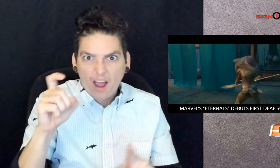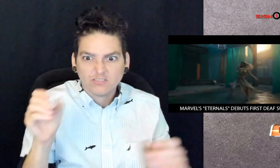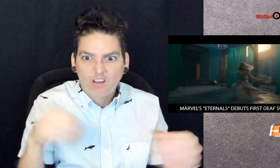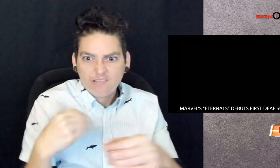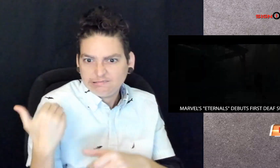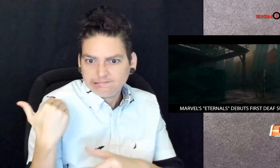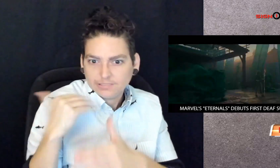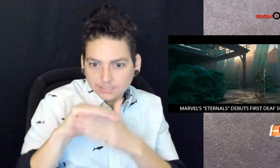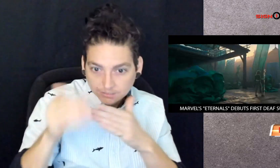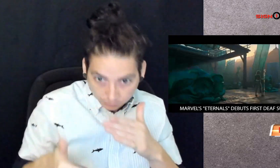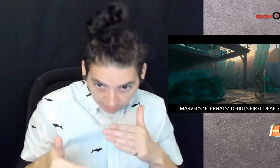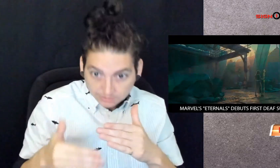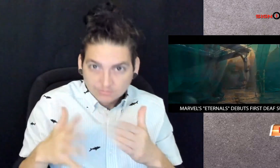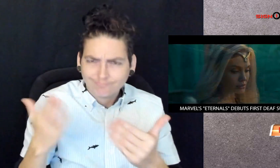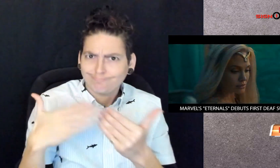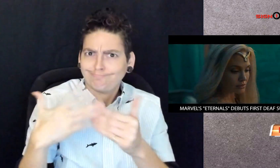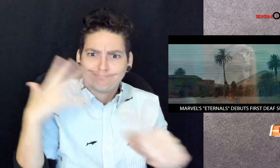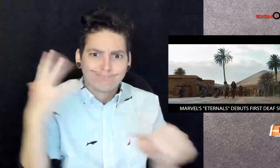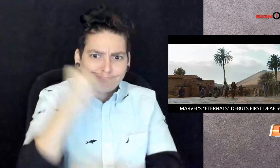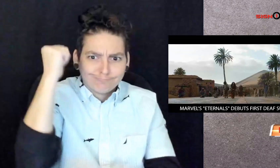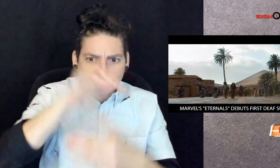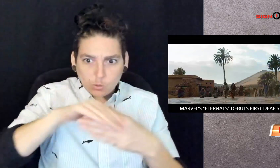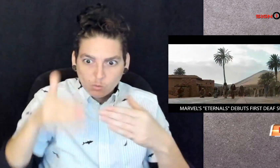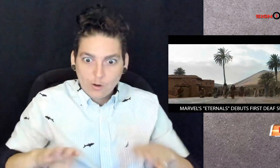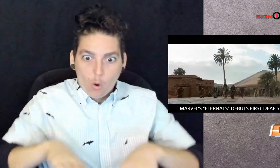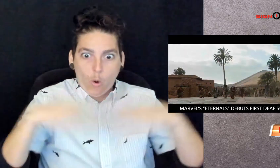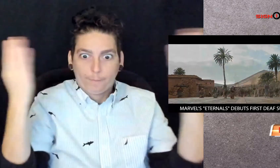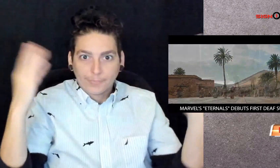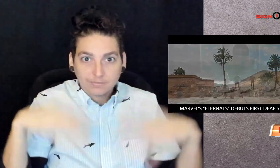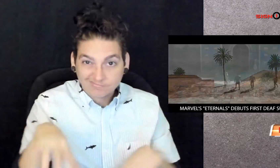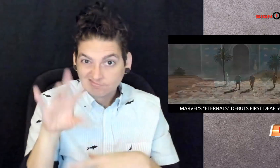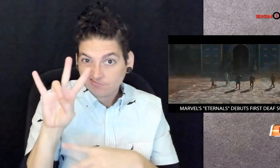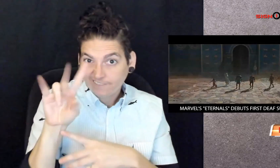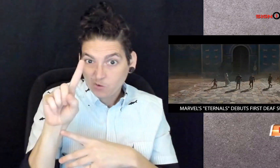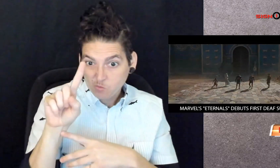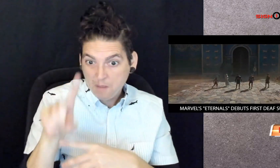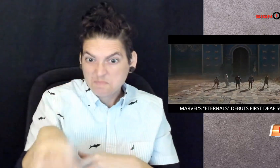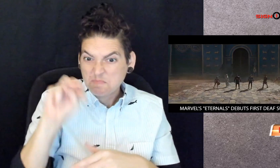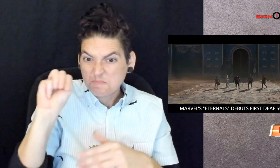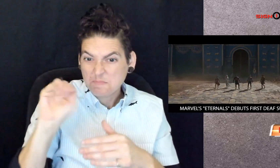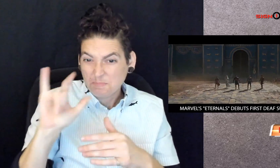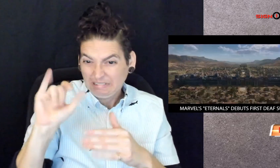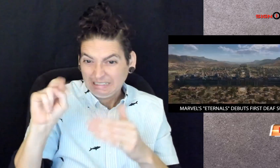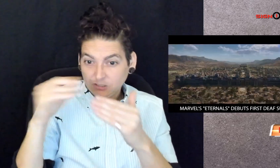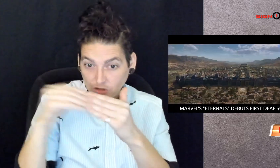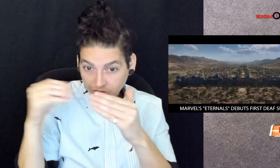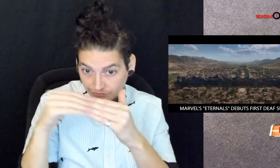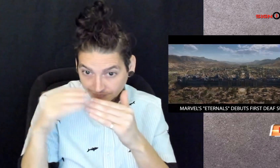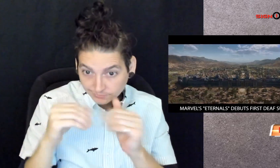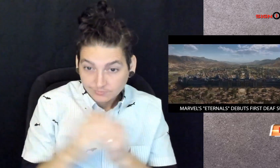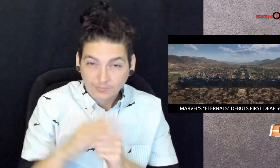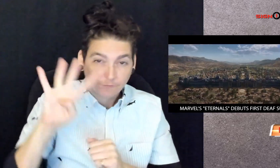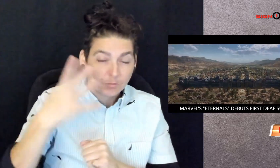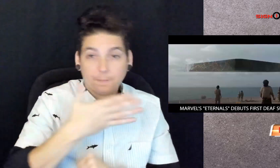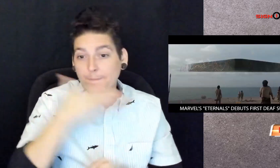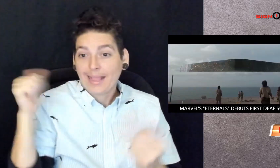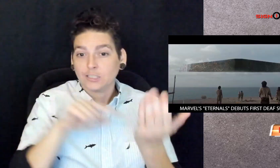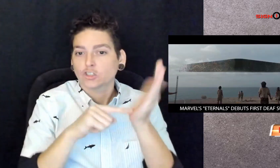The new Marvel movie Eternals hit the box office this weekend, easily winning the weekend opening with $71